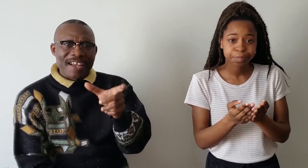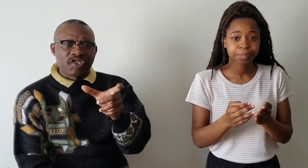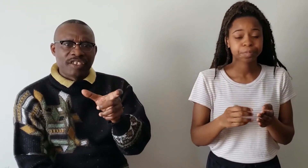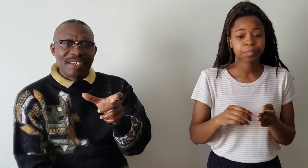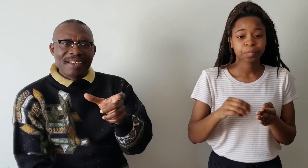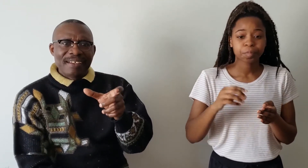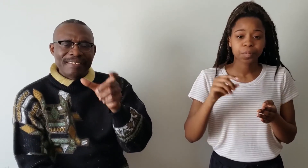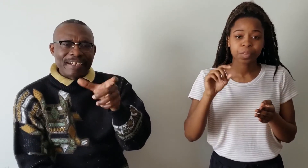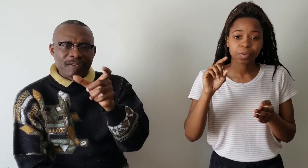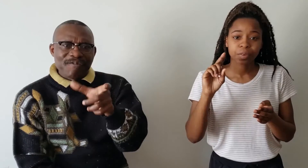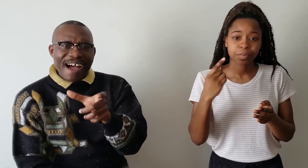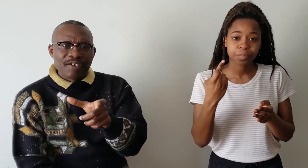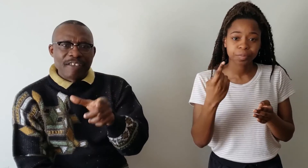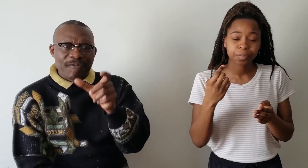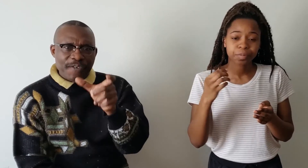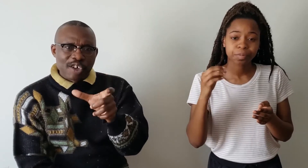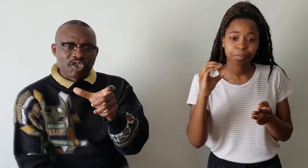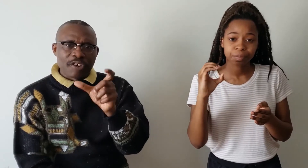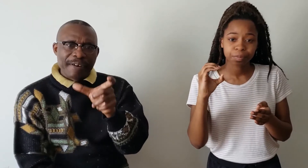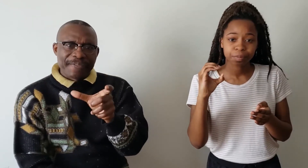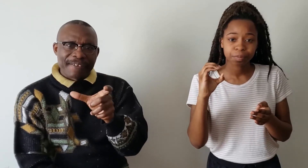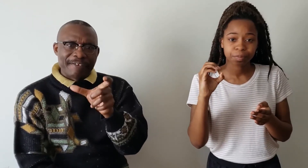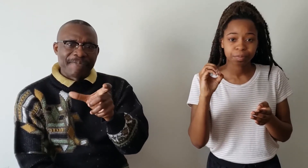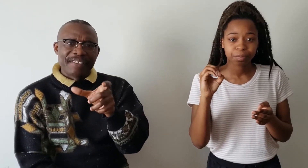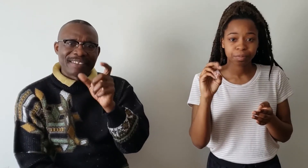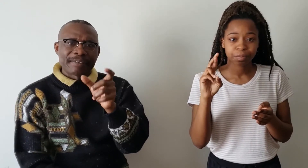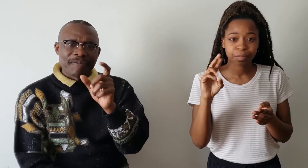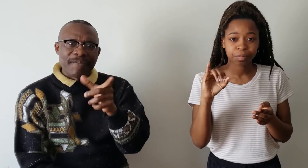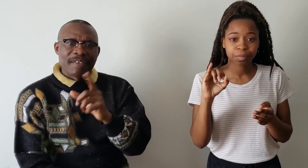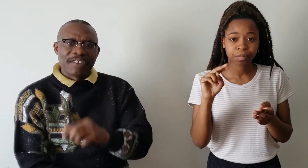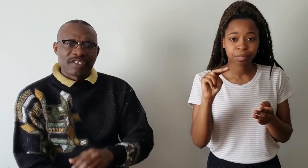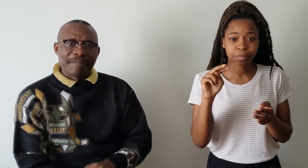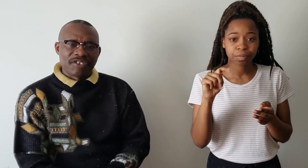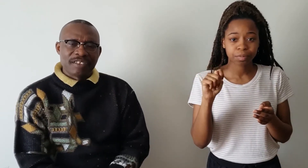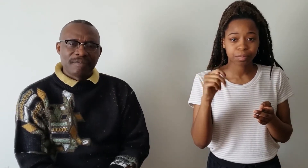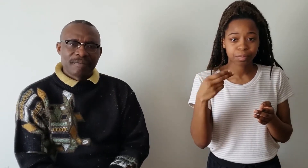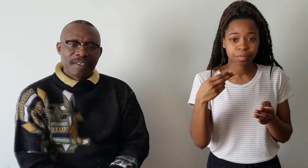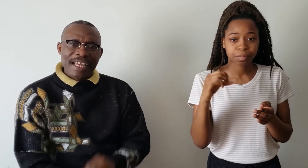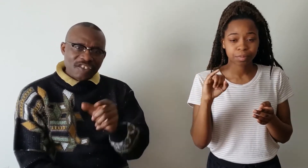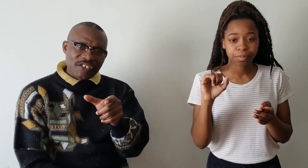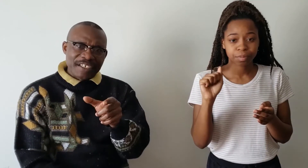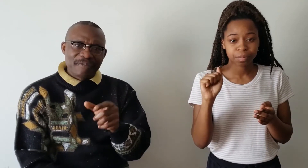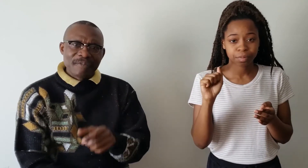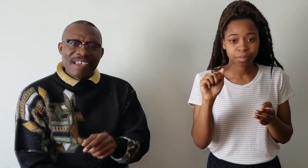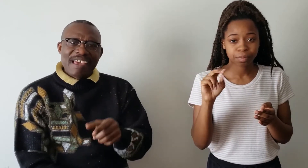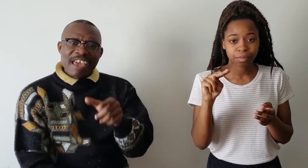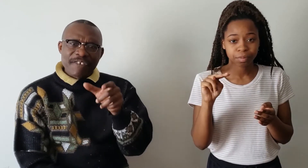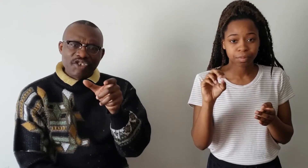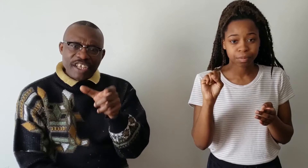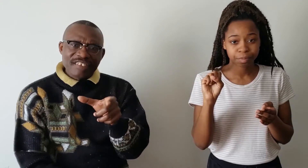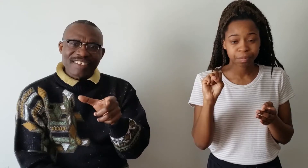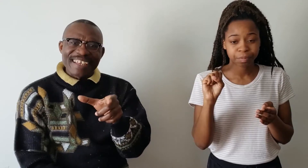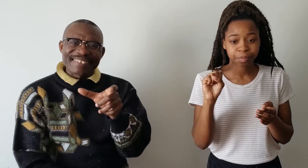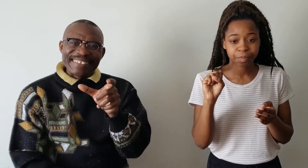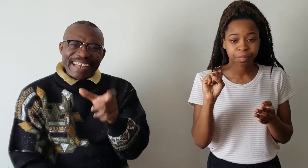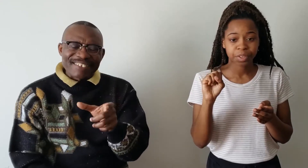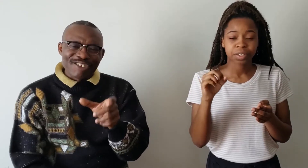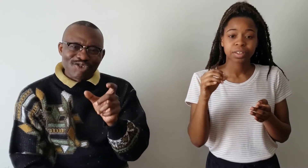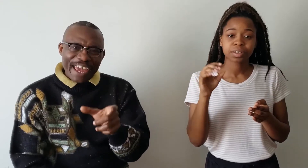passage that is found in 1 Corinthians chapter 15, verse 17. He said, if Jesus is not